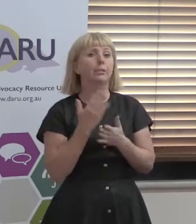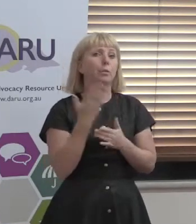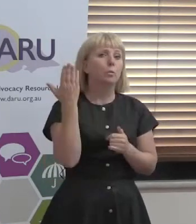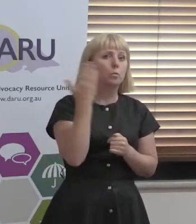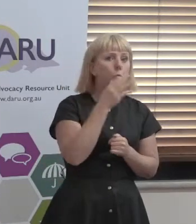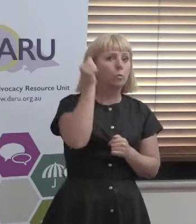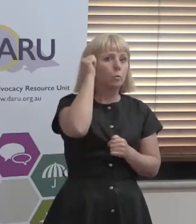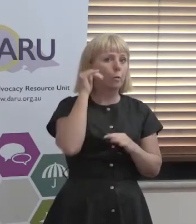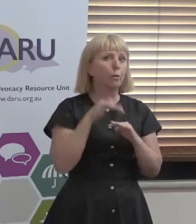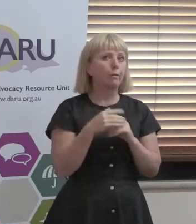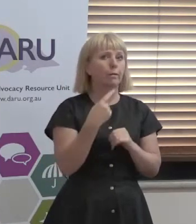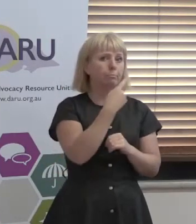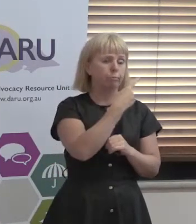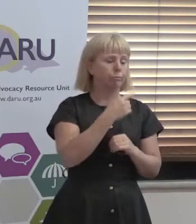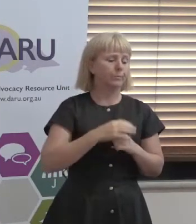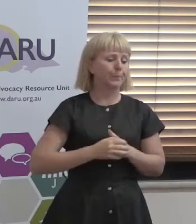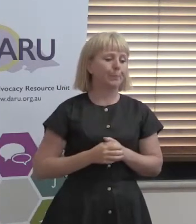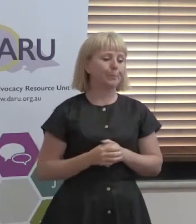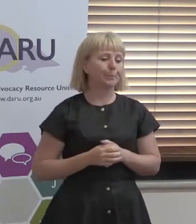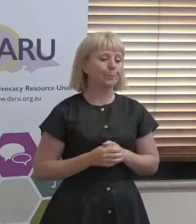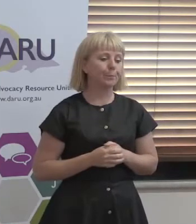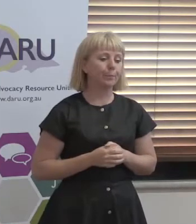can. We are